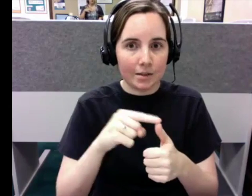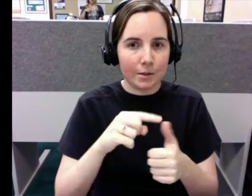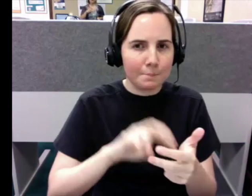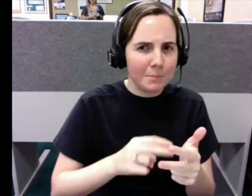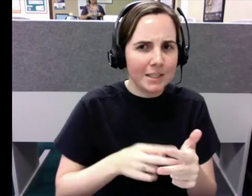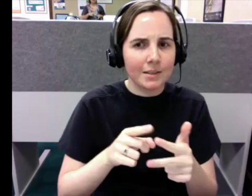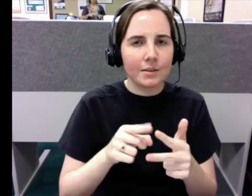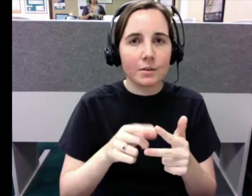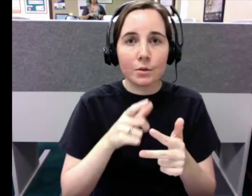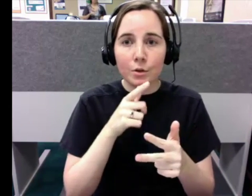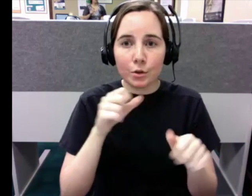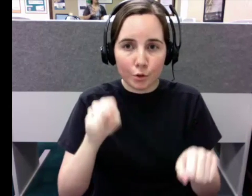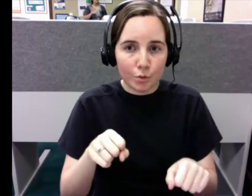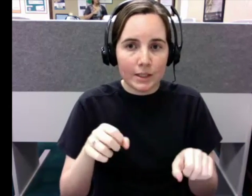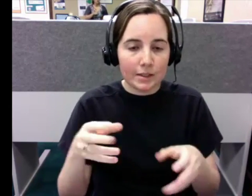apply.